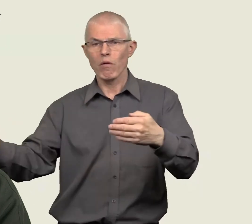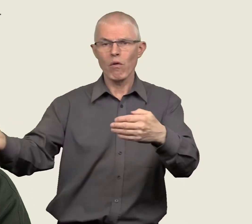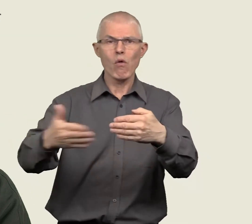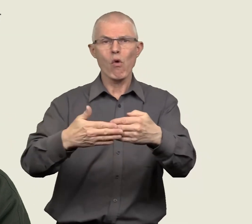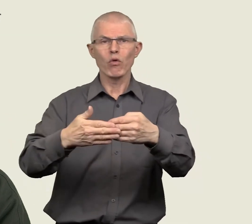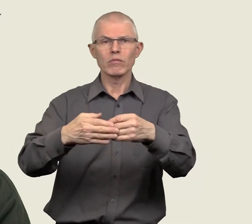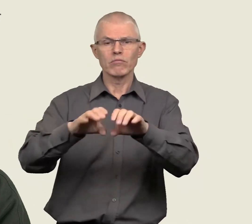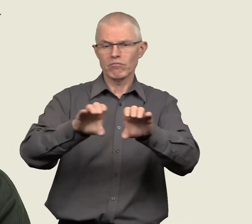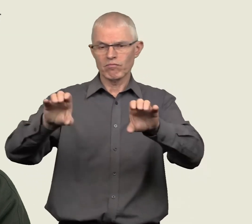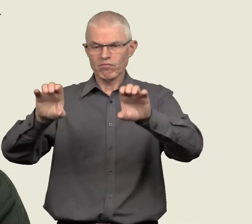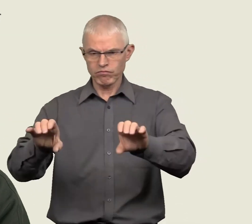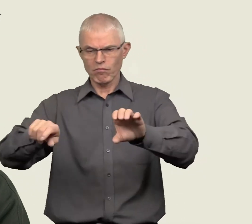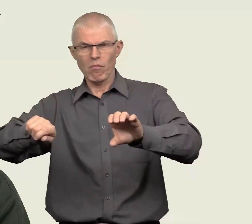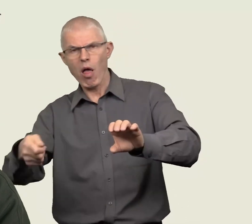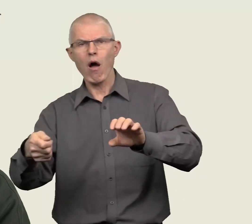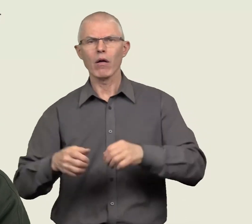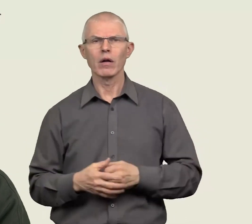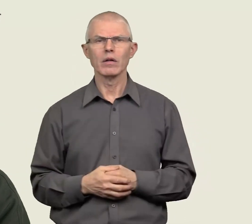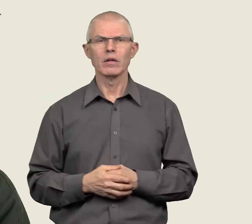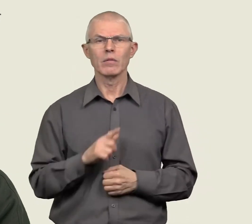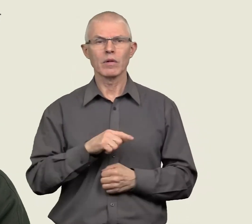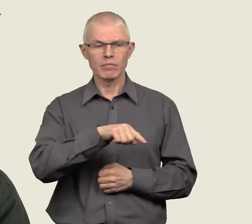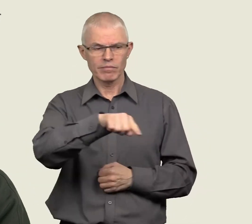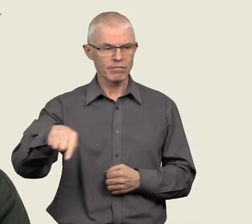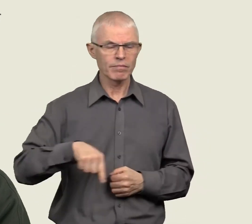of the Jewish leaders,